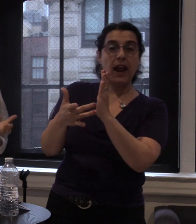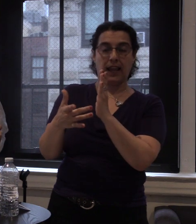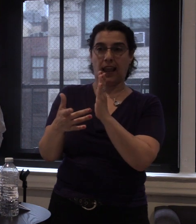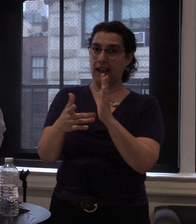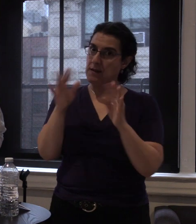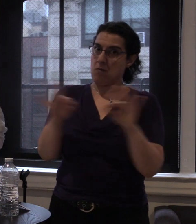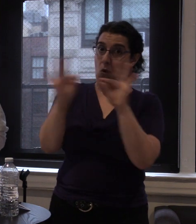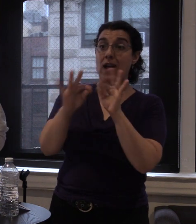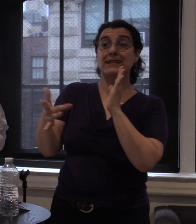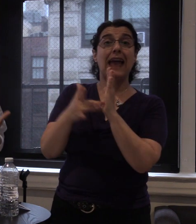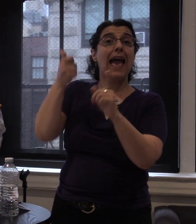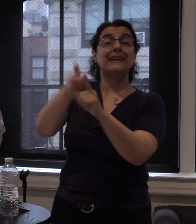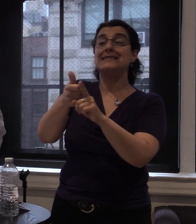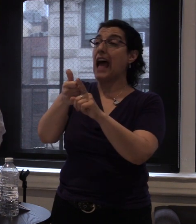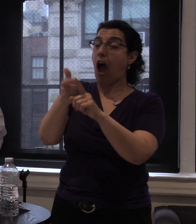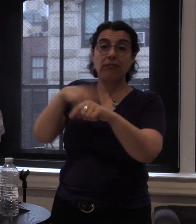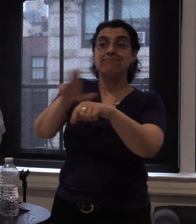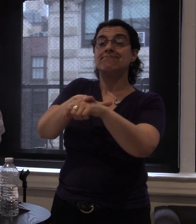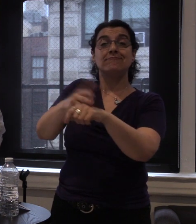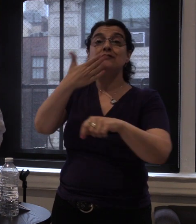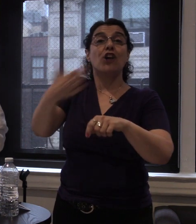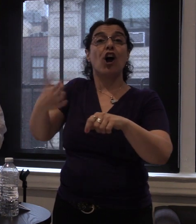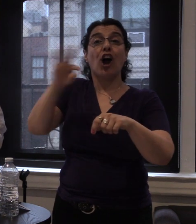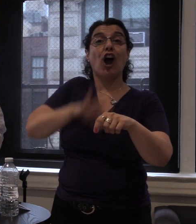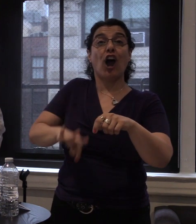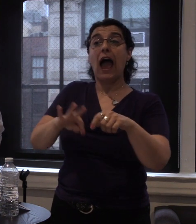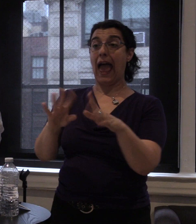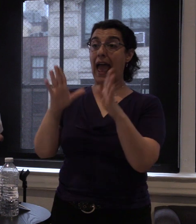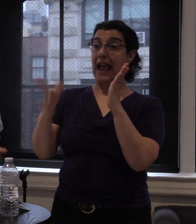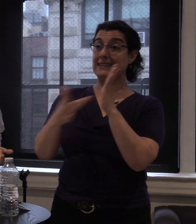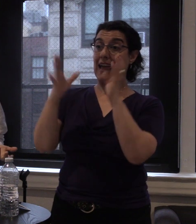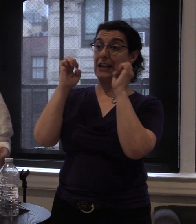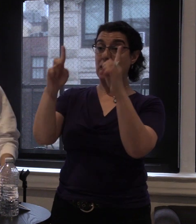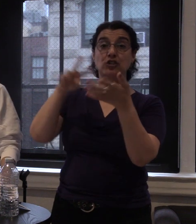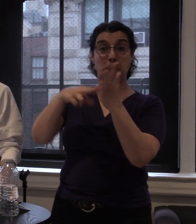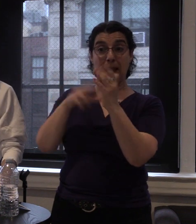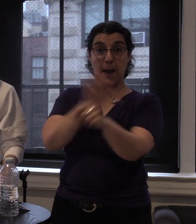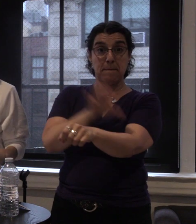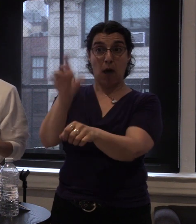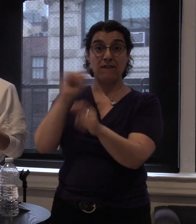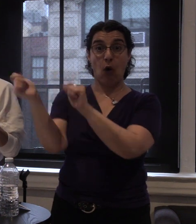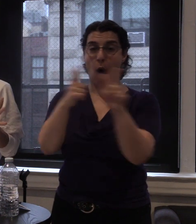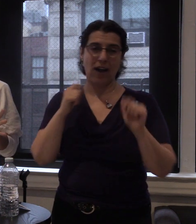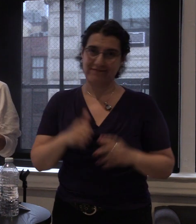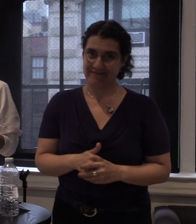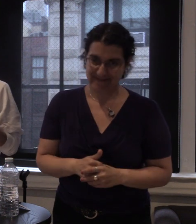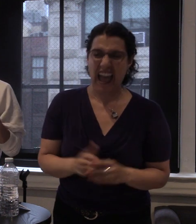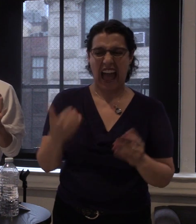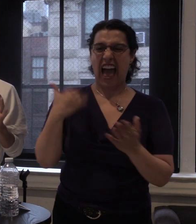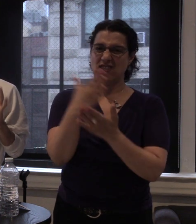inherently good. And tech education does not equate to empowerment. There's